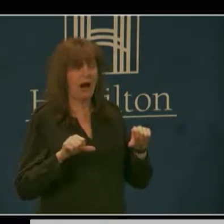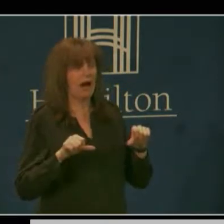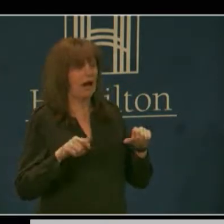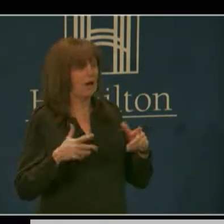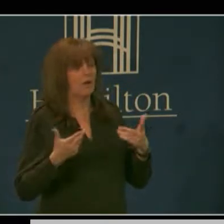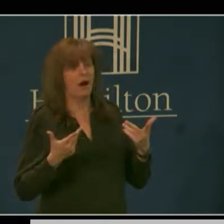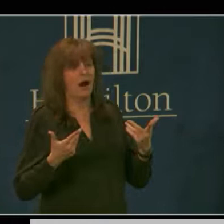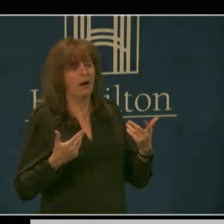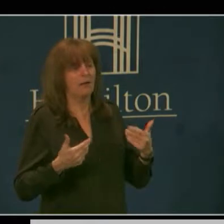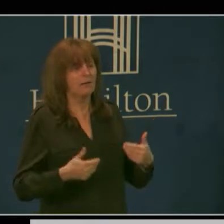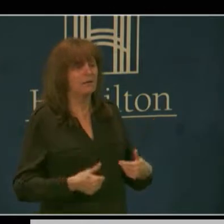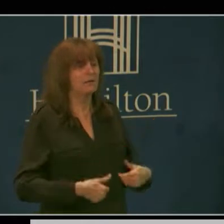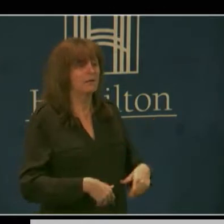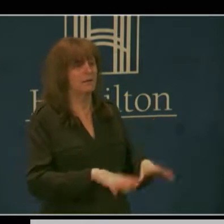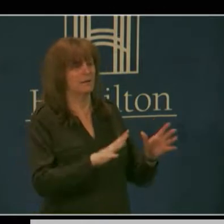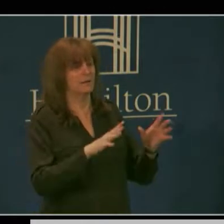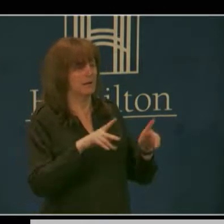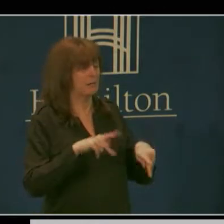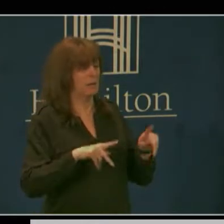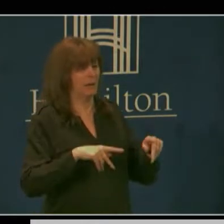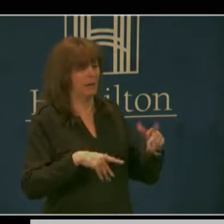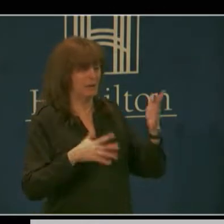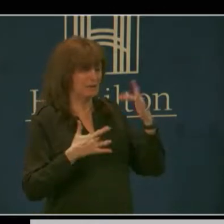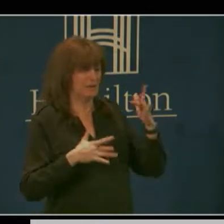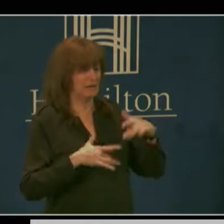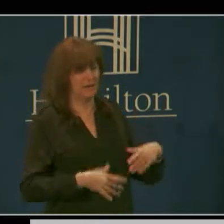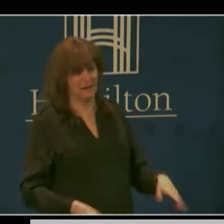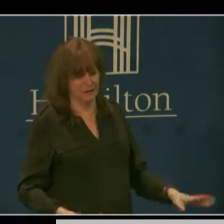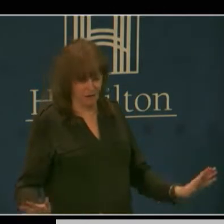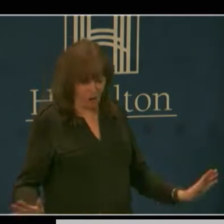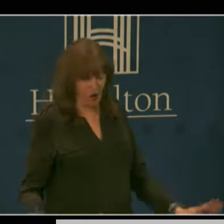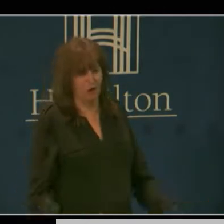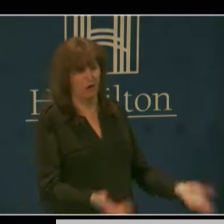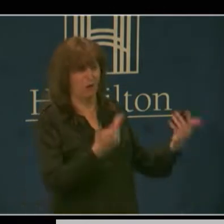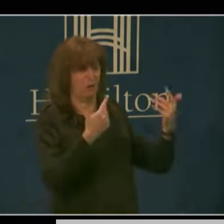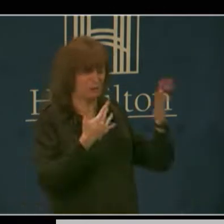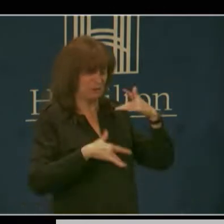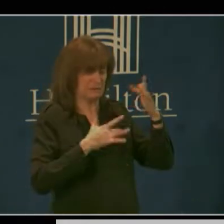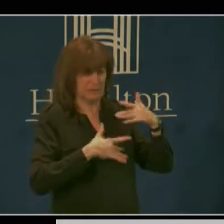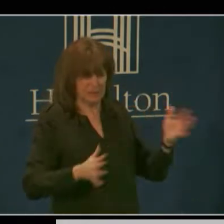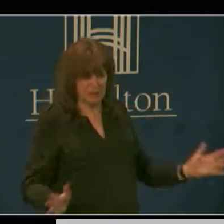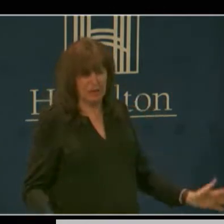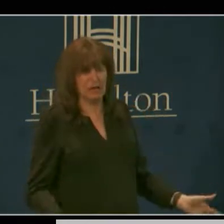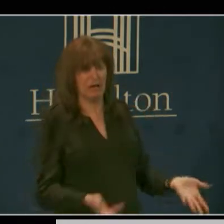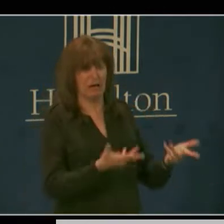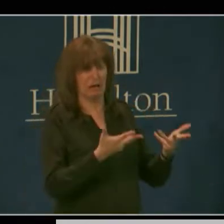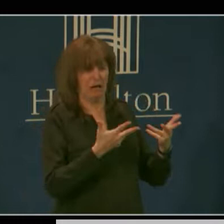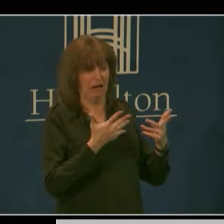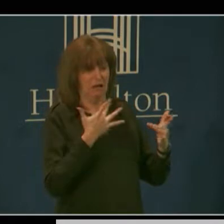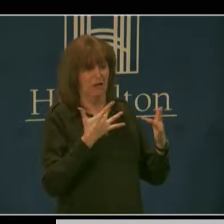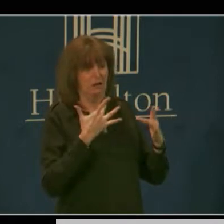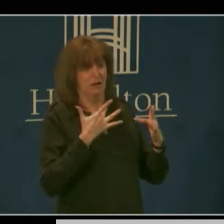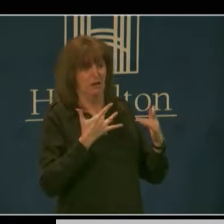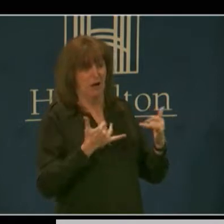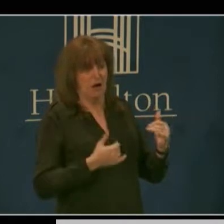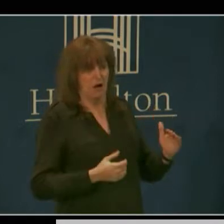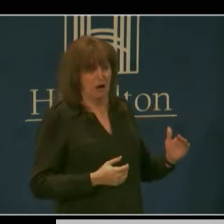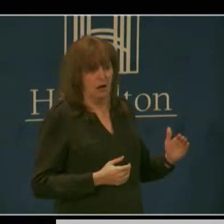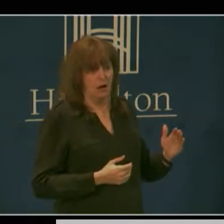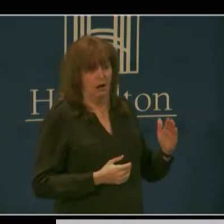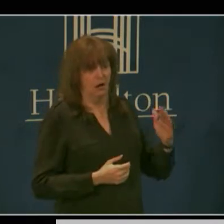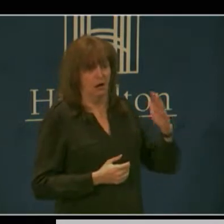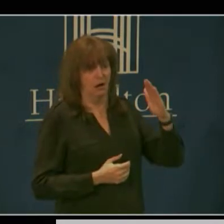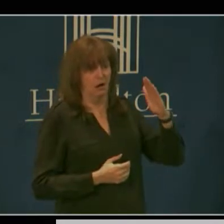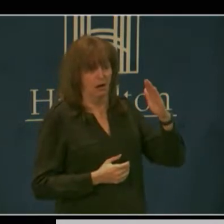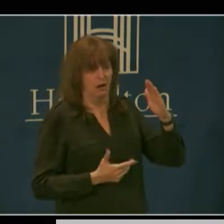elongate. They had a lot of people get sick in a short period of time, and their healthcare system, like our